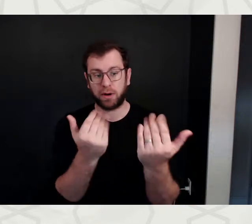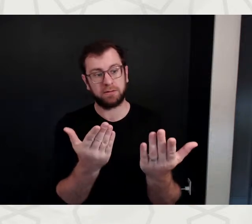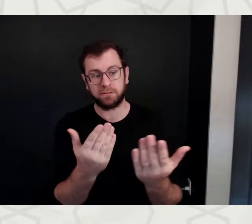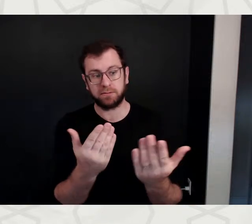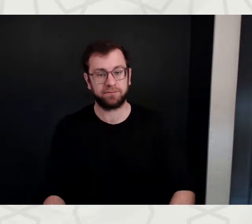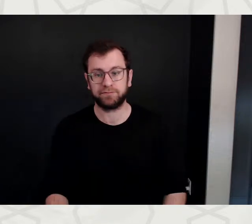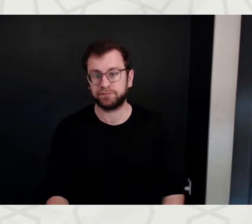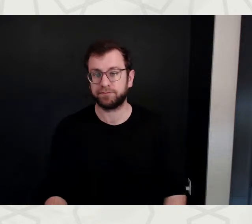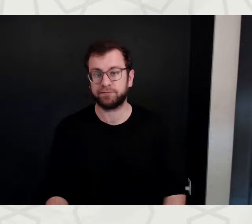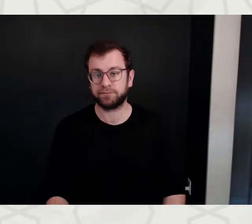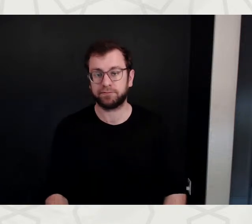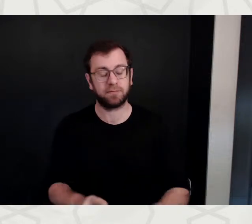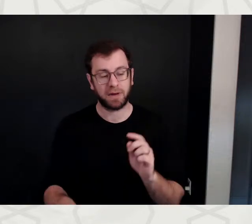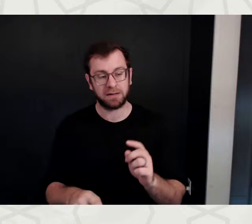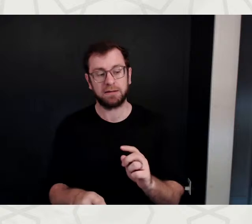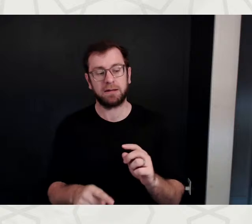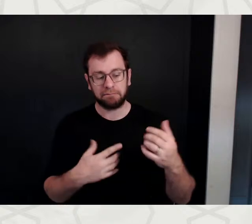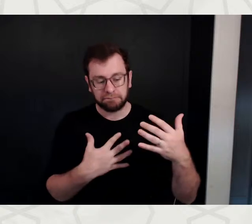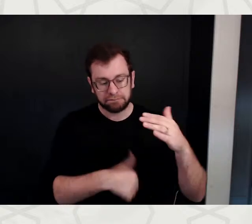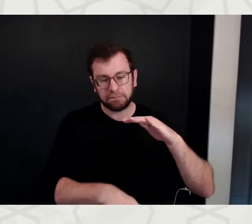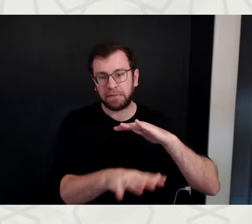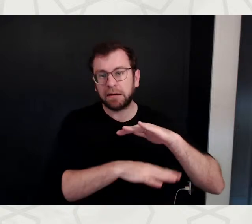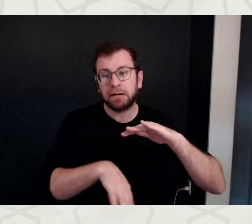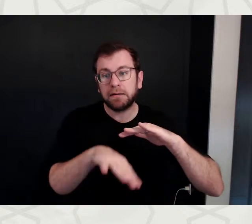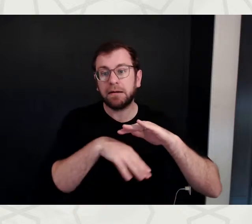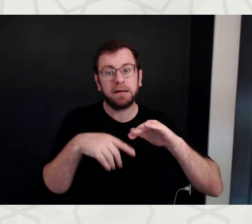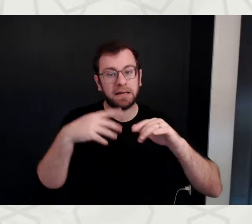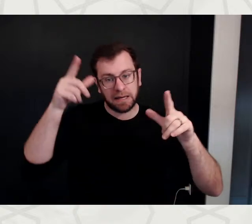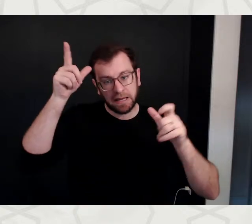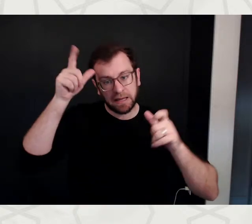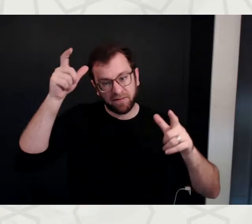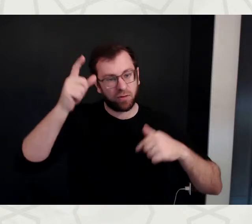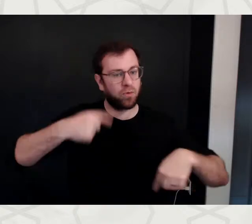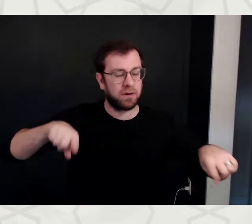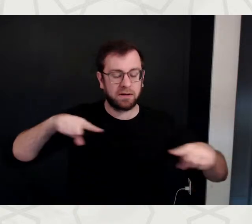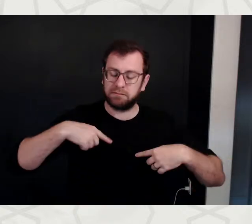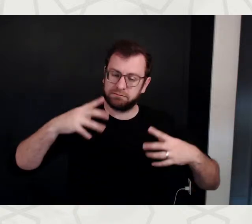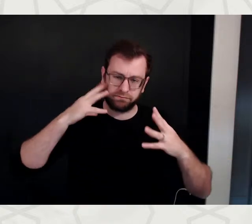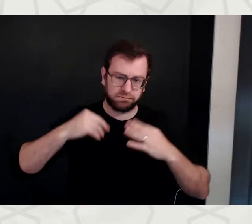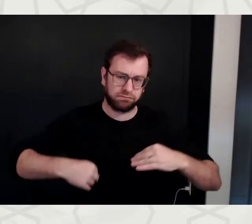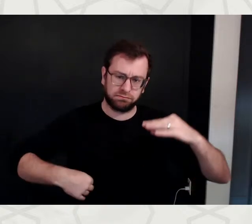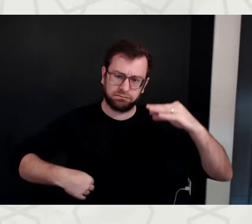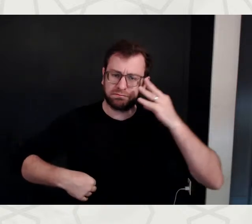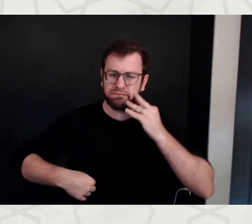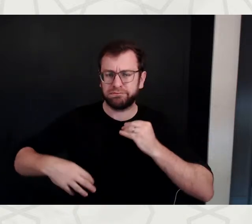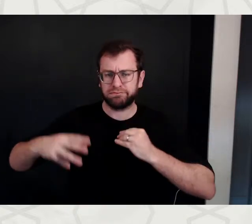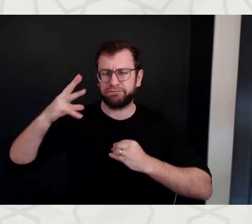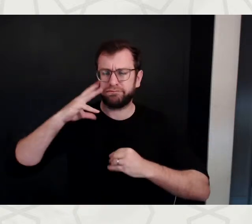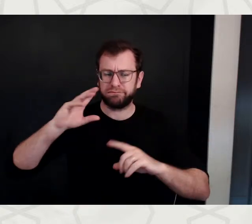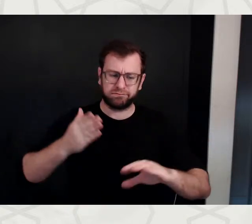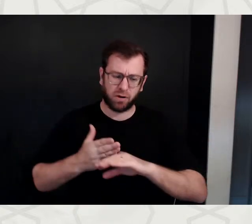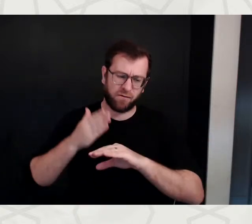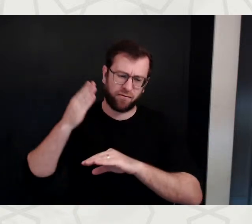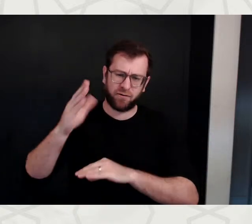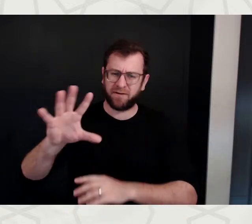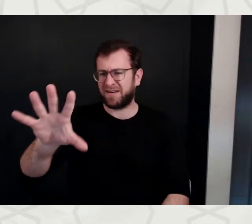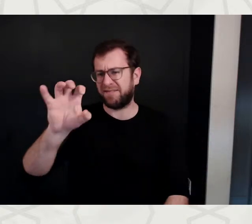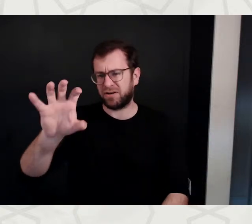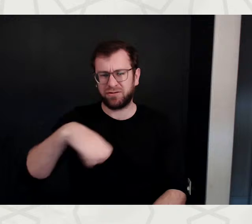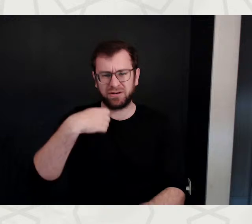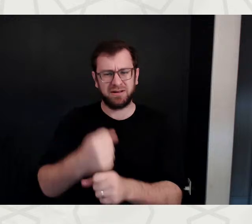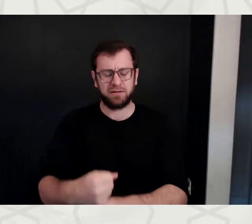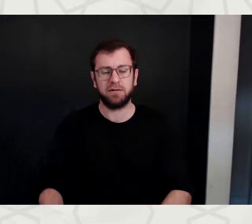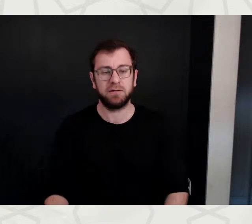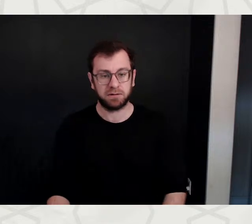the essence of the evil that we have been living in for over 500 years. And so